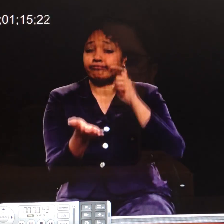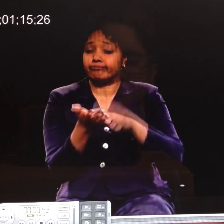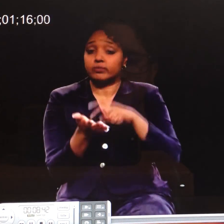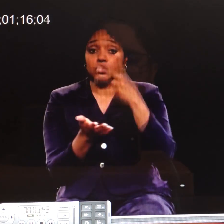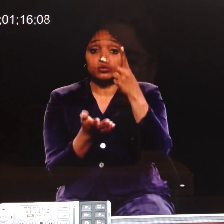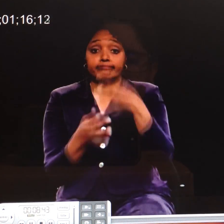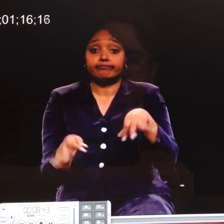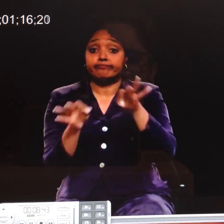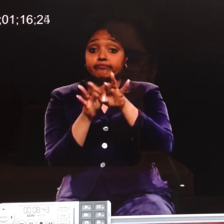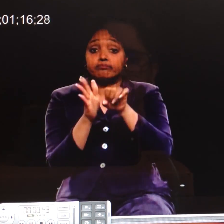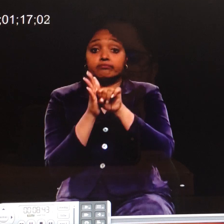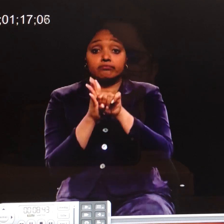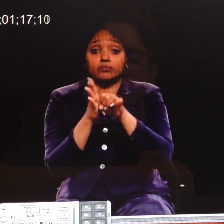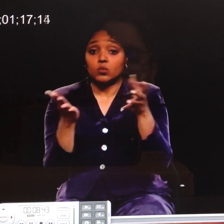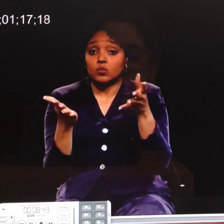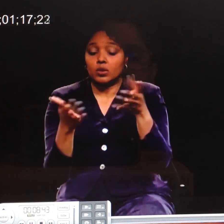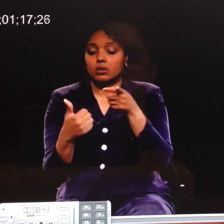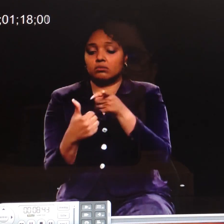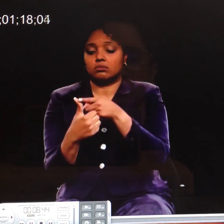doctors.